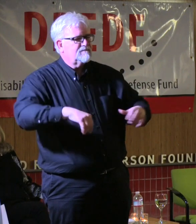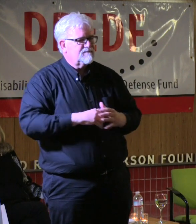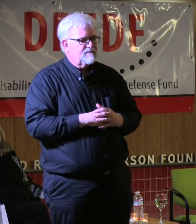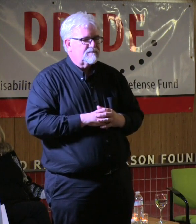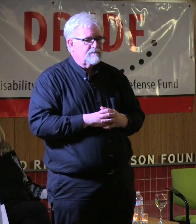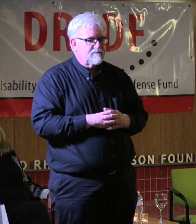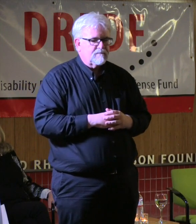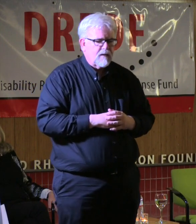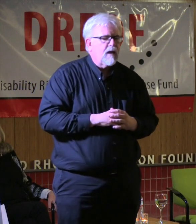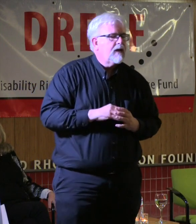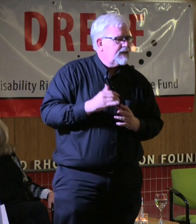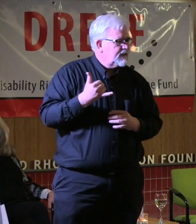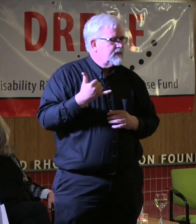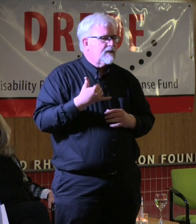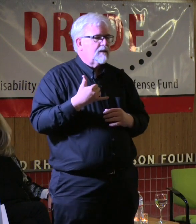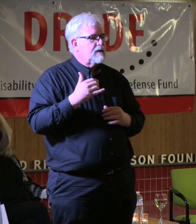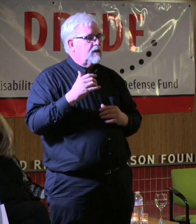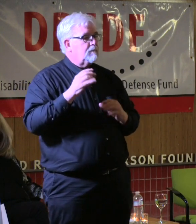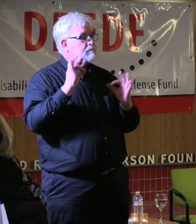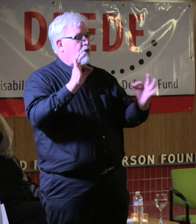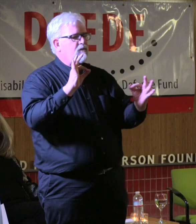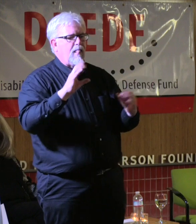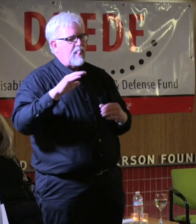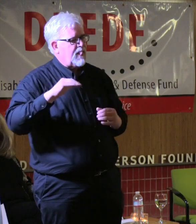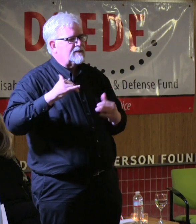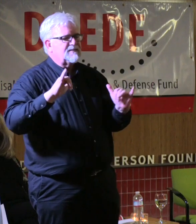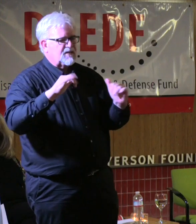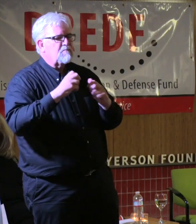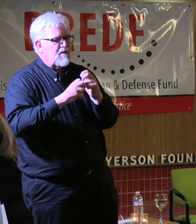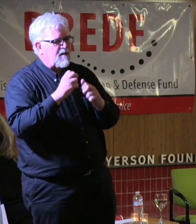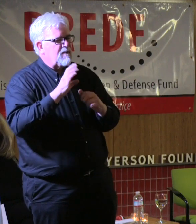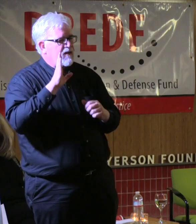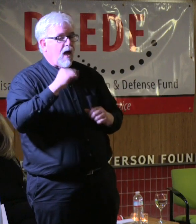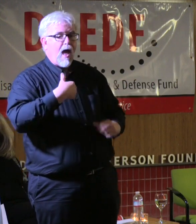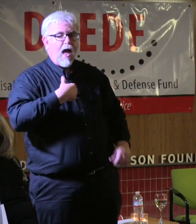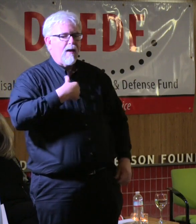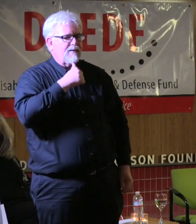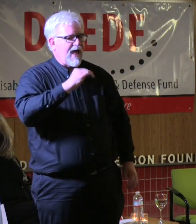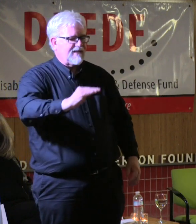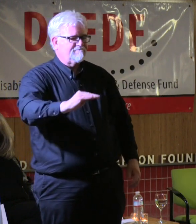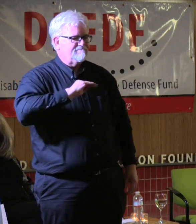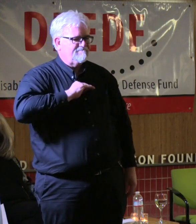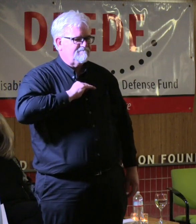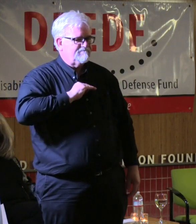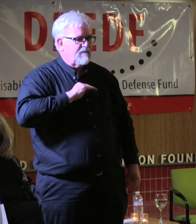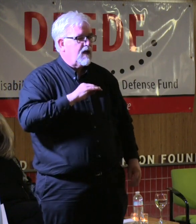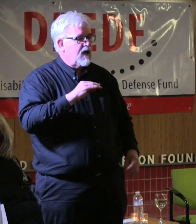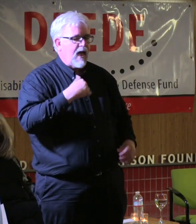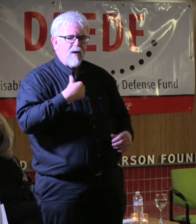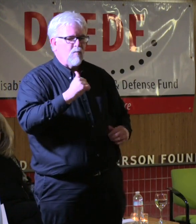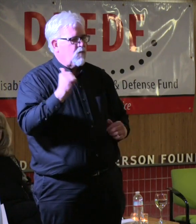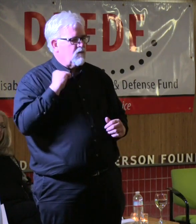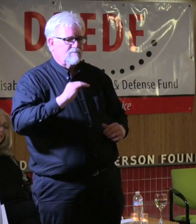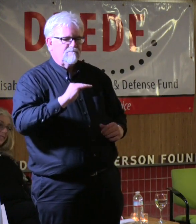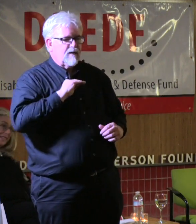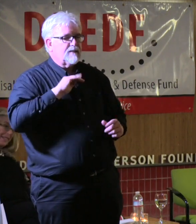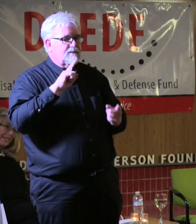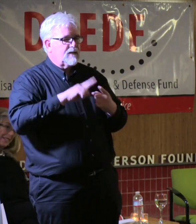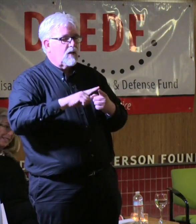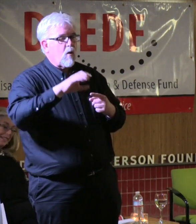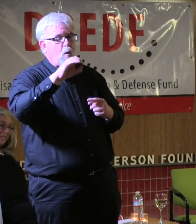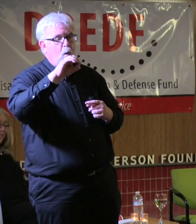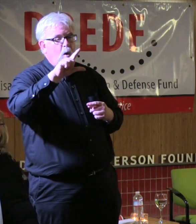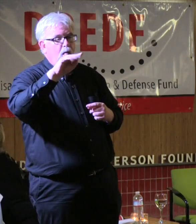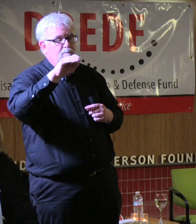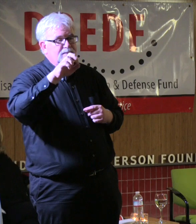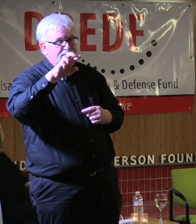I say, I know we still have some problems out there. I will not be happy. I mentioned the taxi cabs. I will not be happy until Olmsted